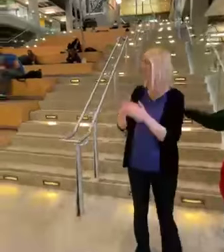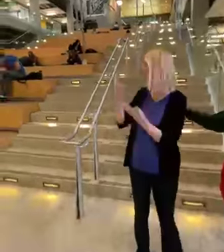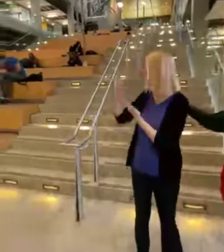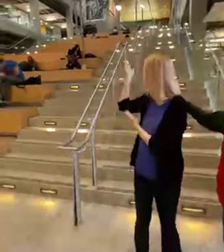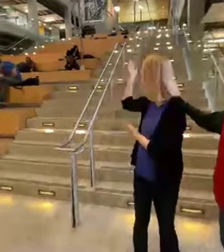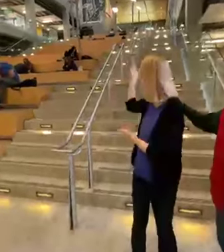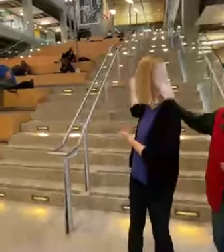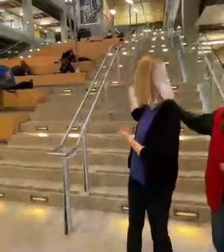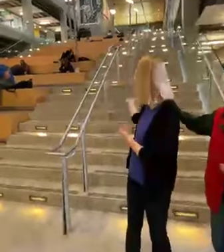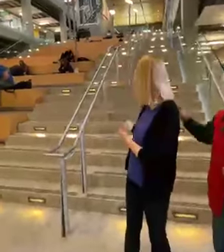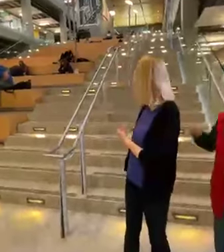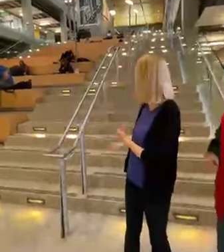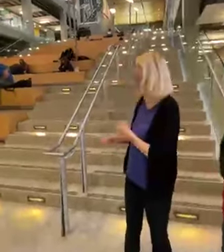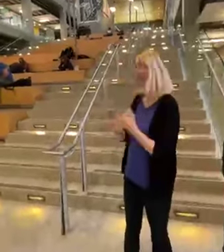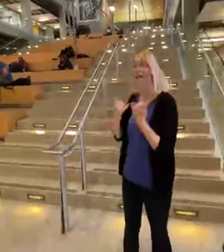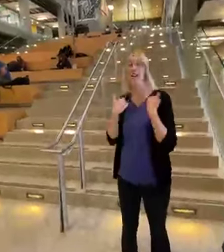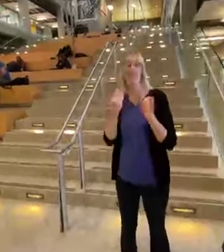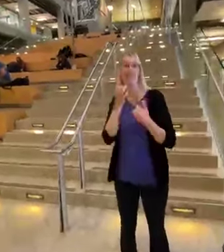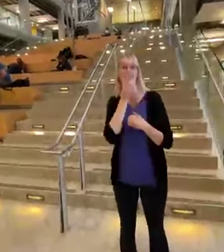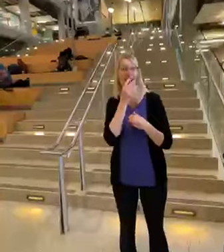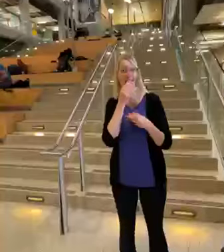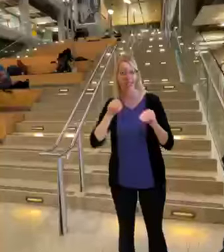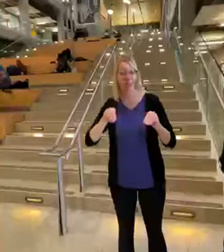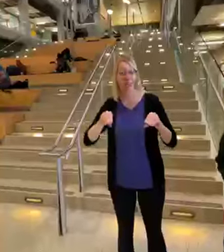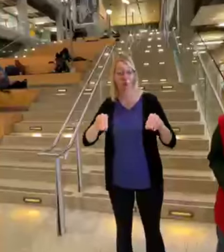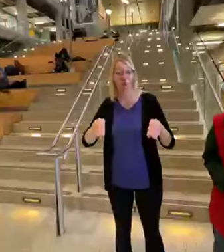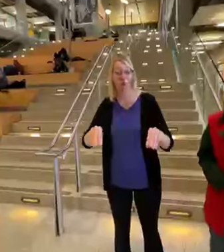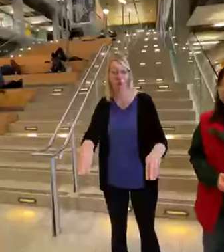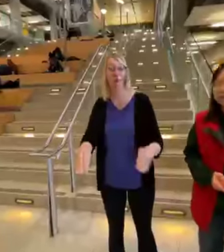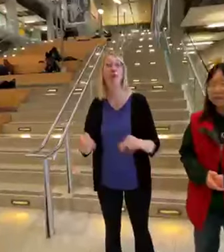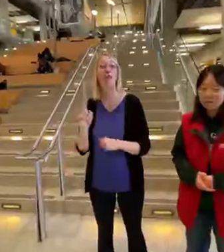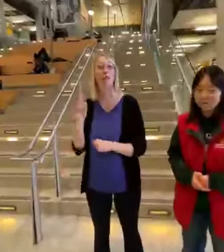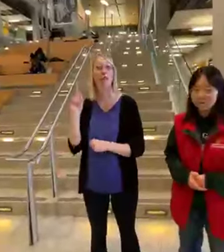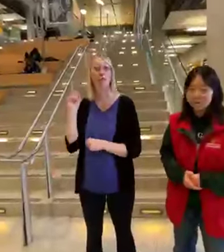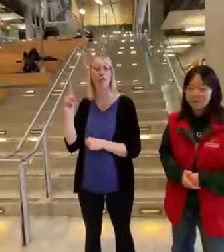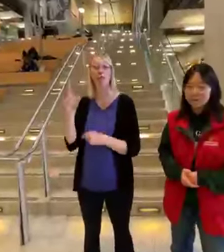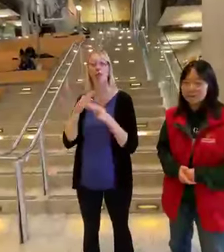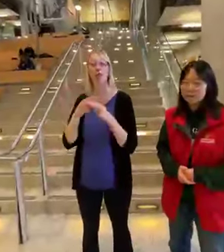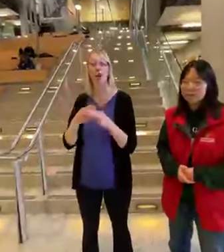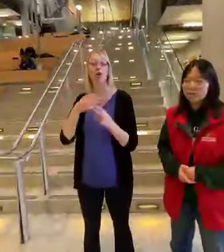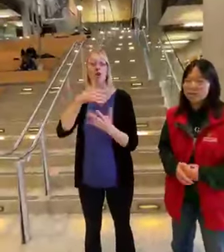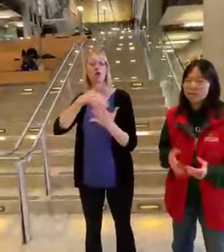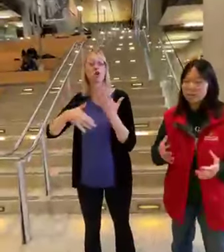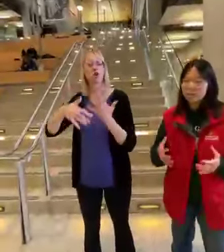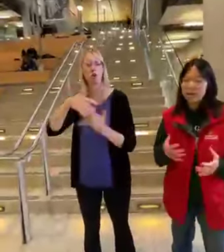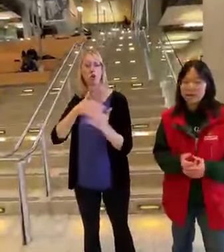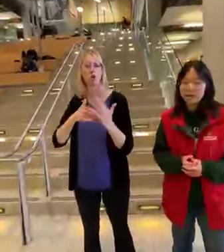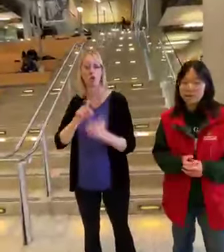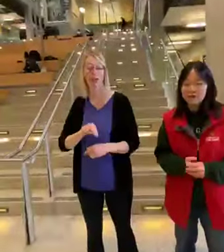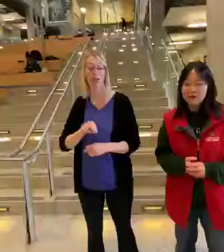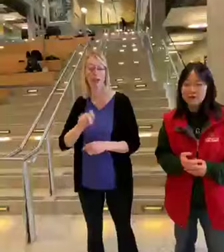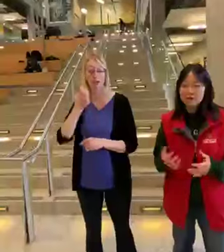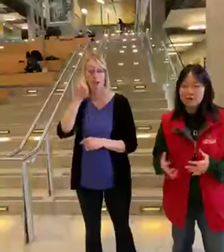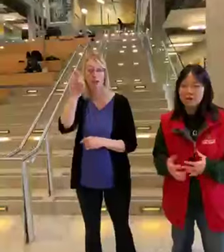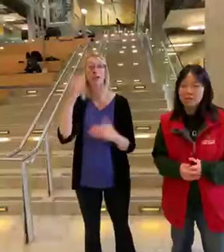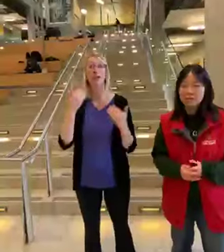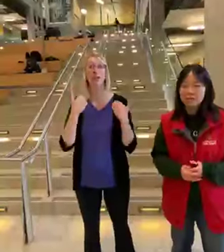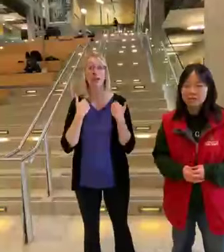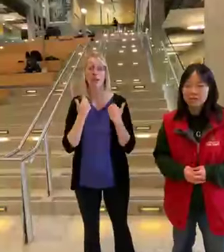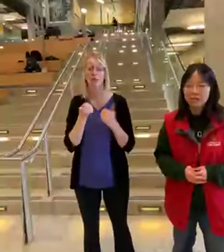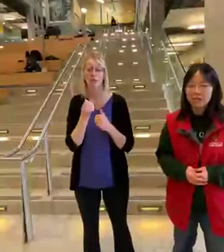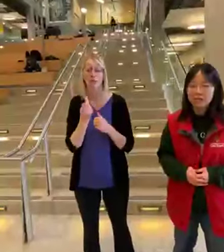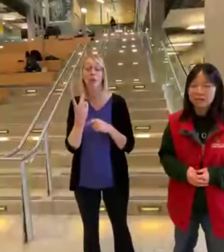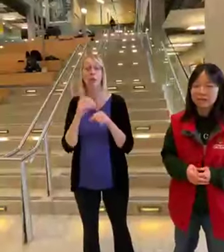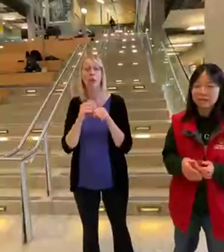cool staircase that is currently all lit up. So this is something on campus that is known as a social staircase. So essentially we have a few of these in some of